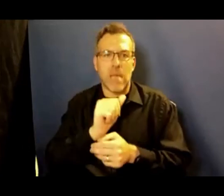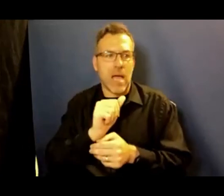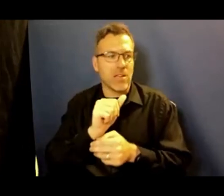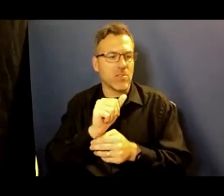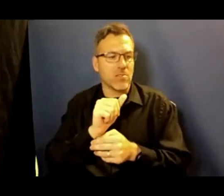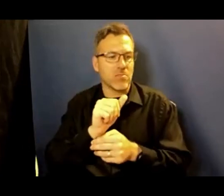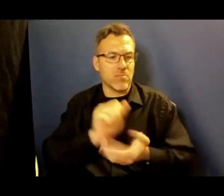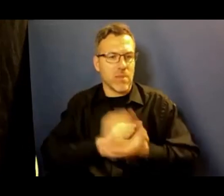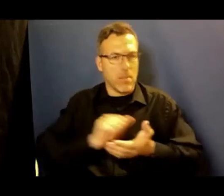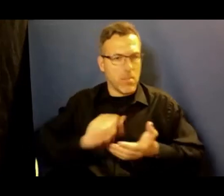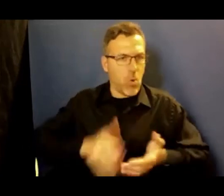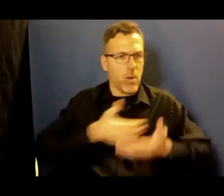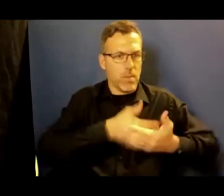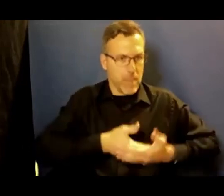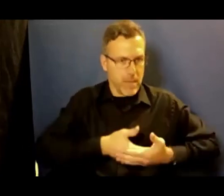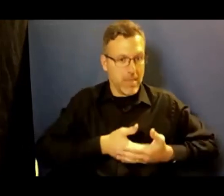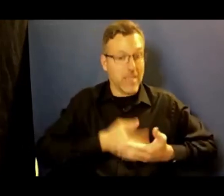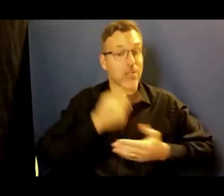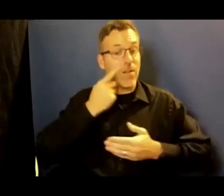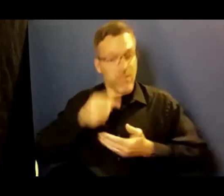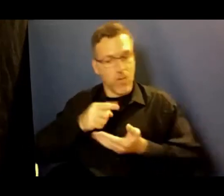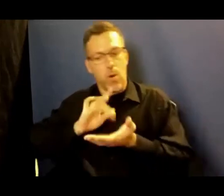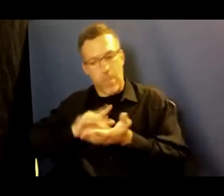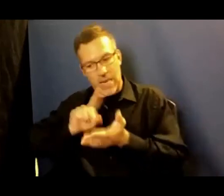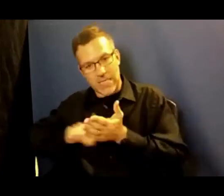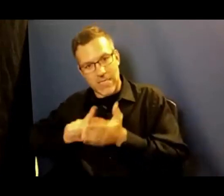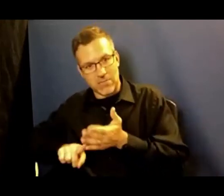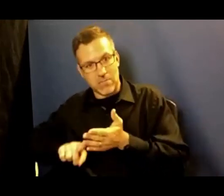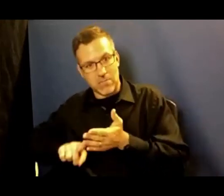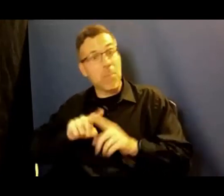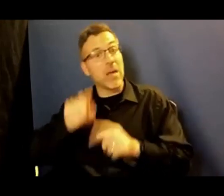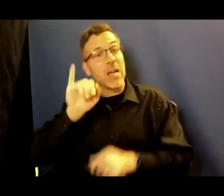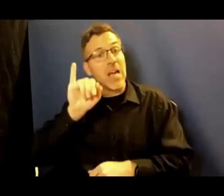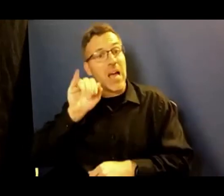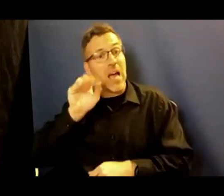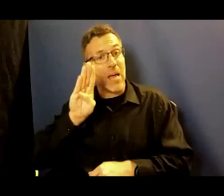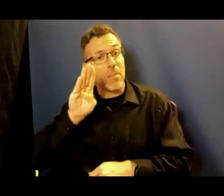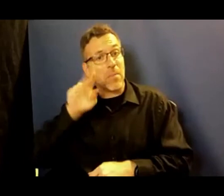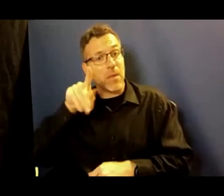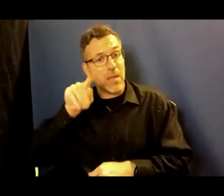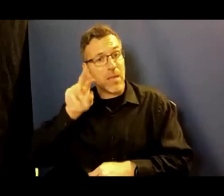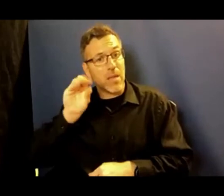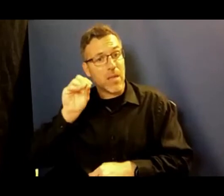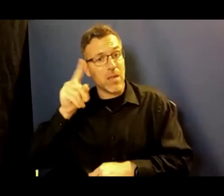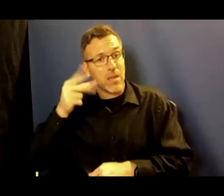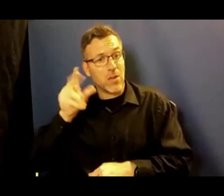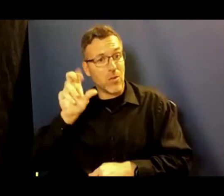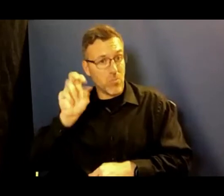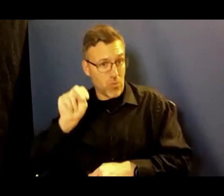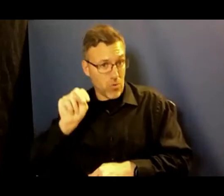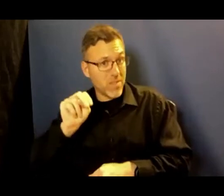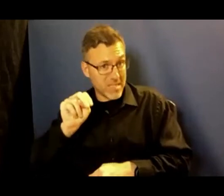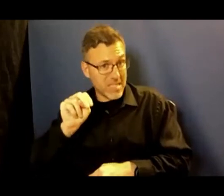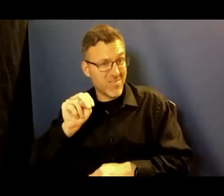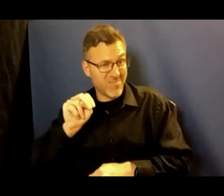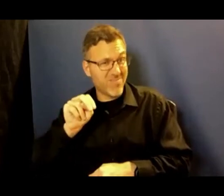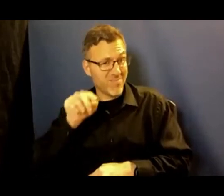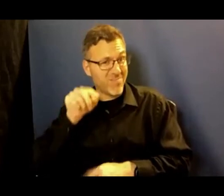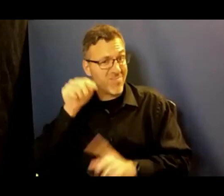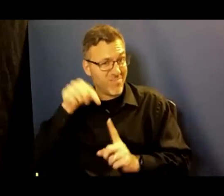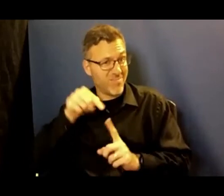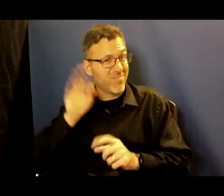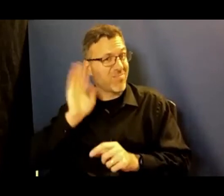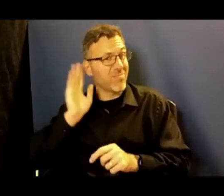work. But ibuprofen is one of those medications. So just so you have some kind of idea, we